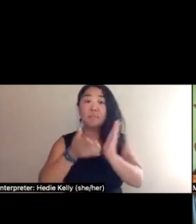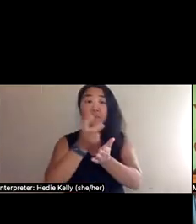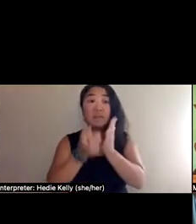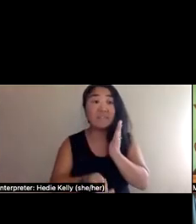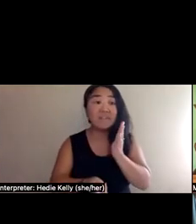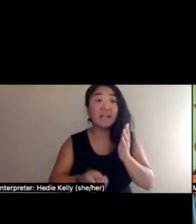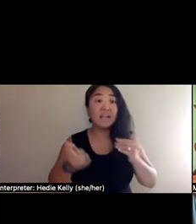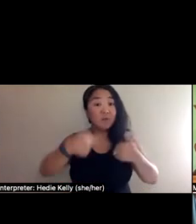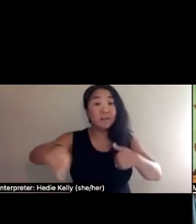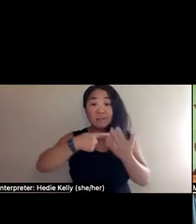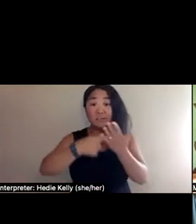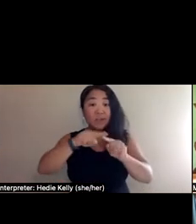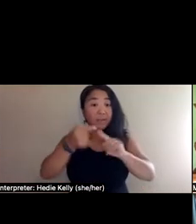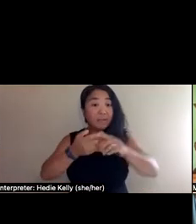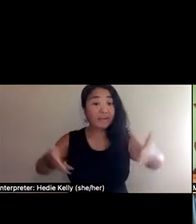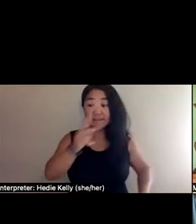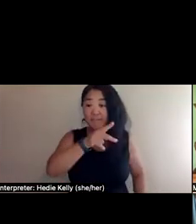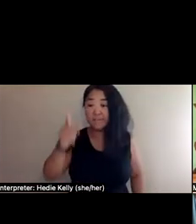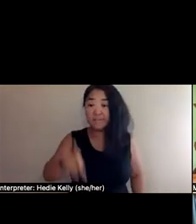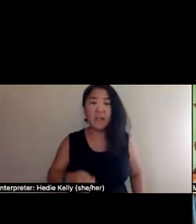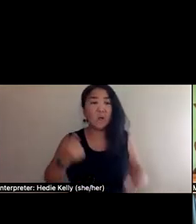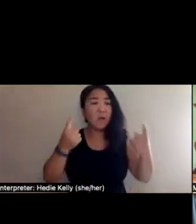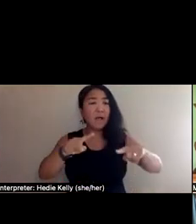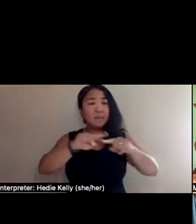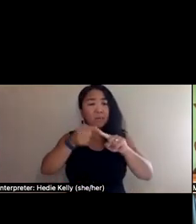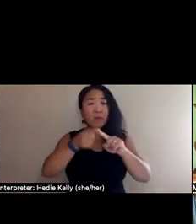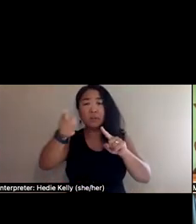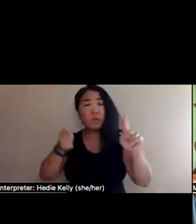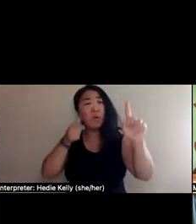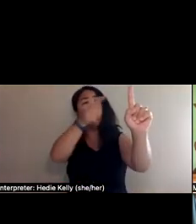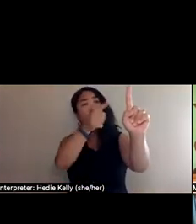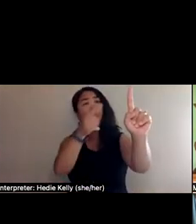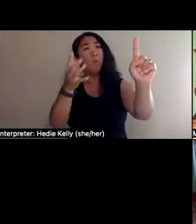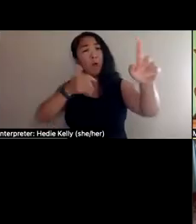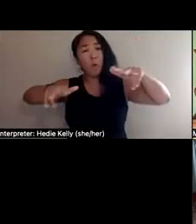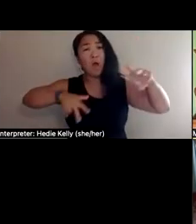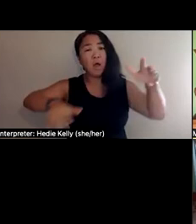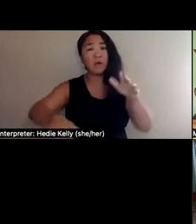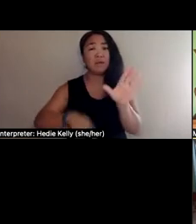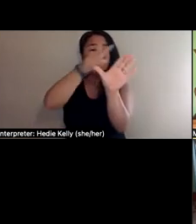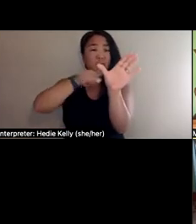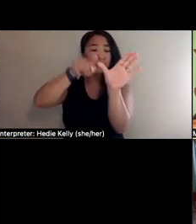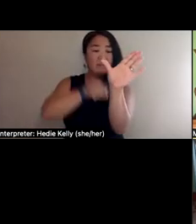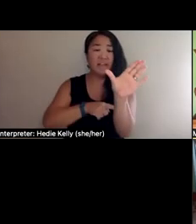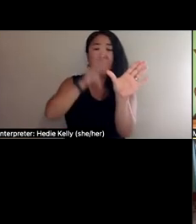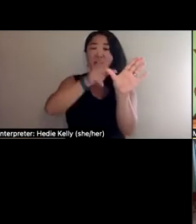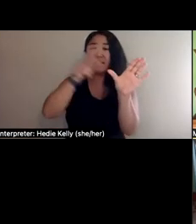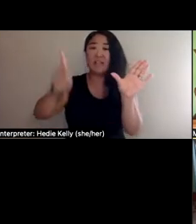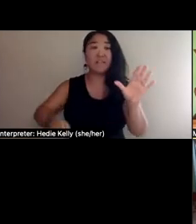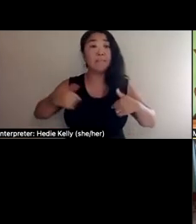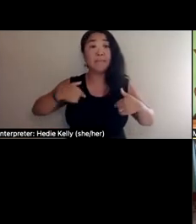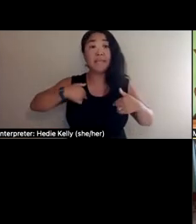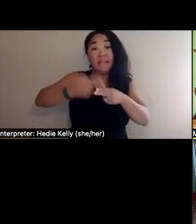Philadelphia, and we're here to talk about what happens when you set out to walk around Philadelphia. My name's JJ. I'm your instigator host